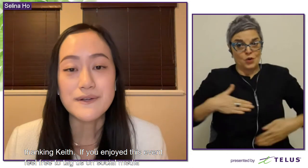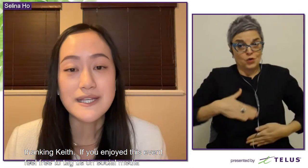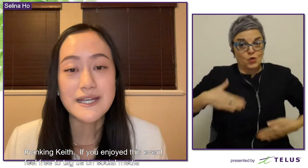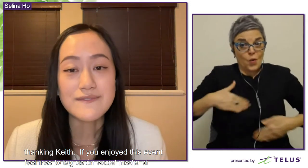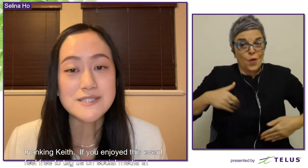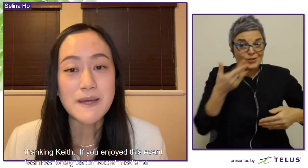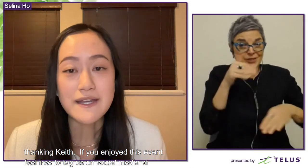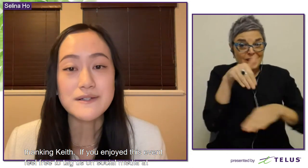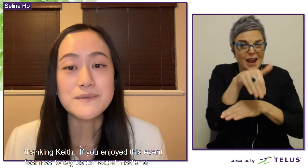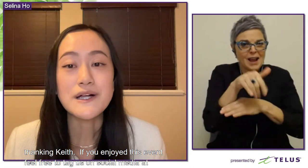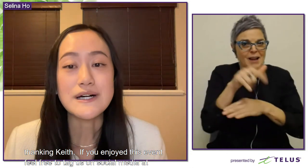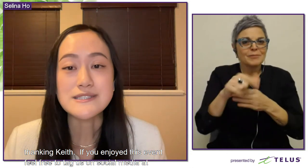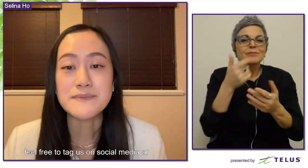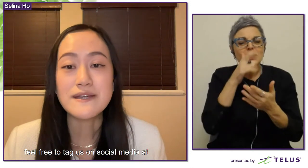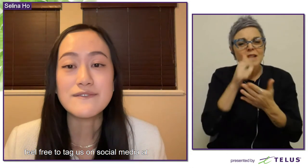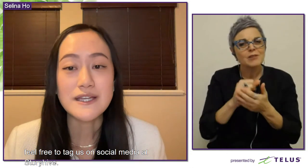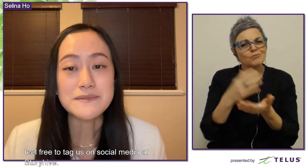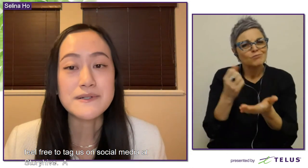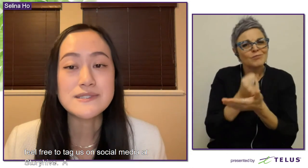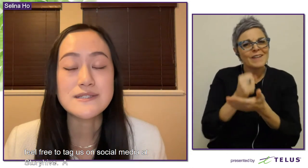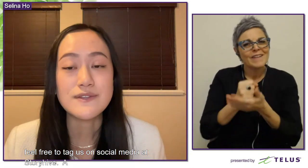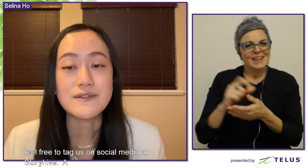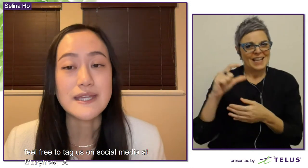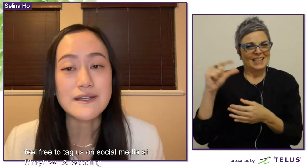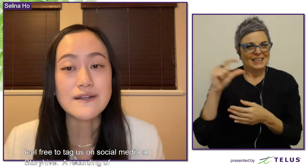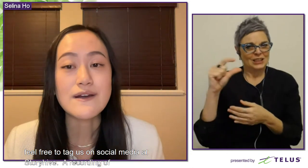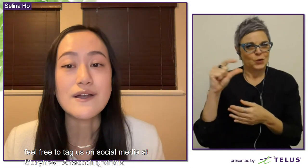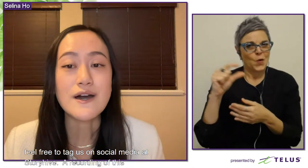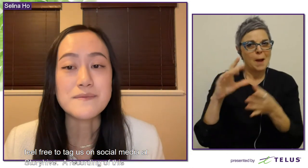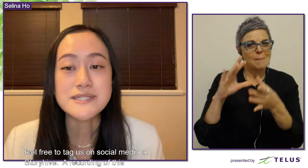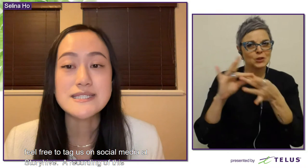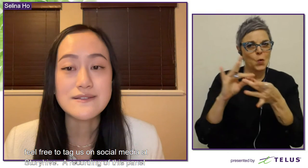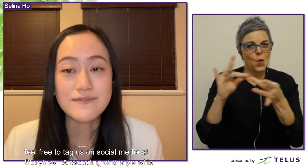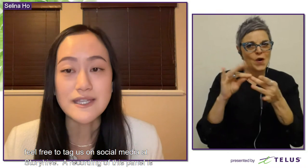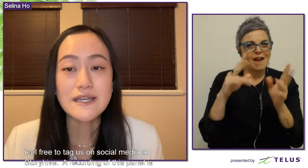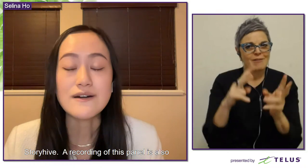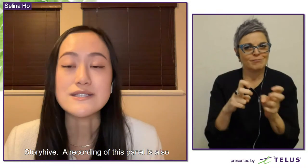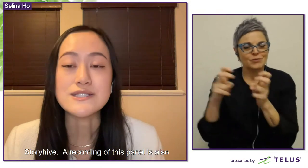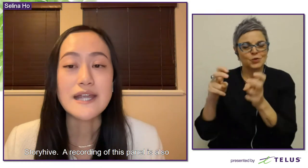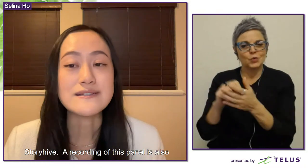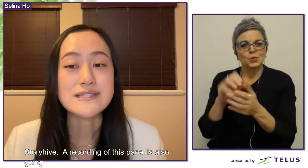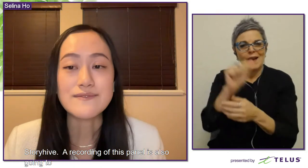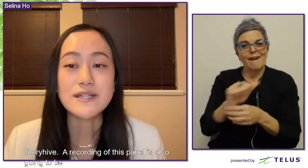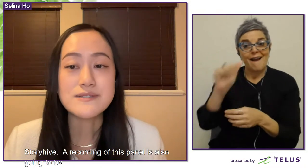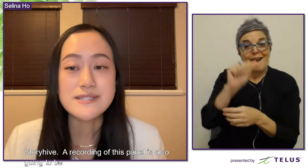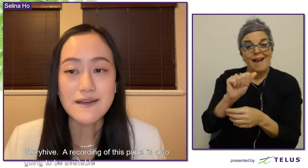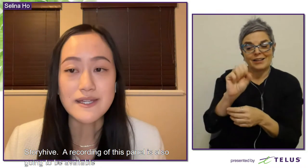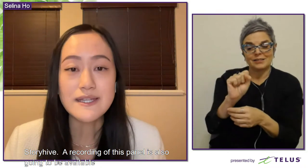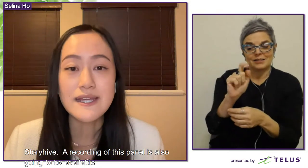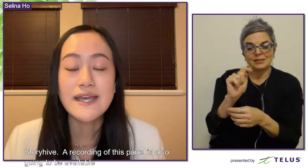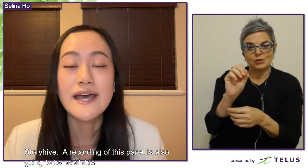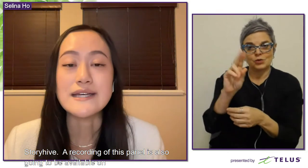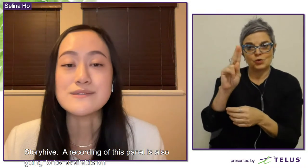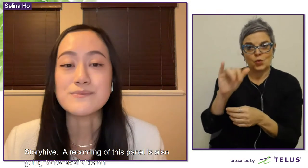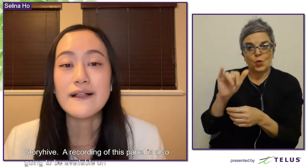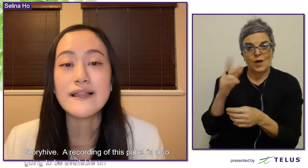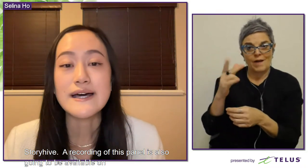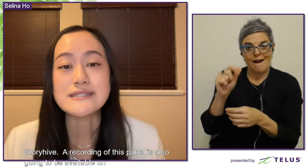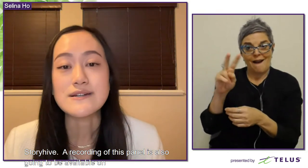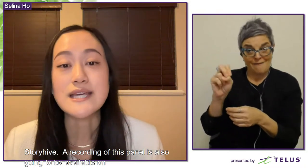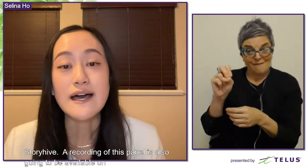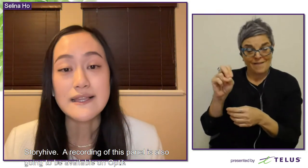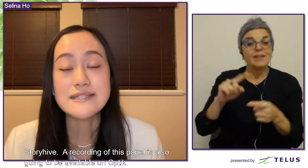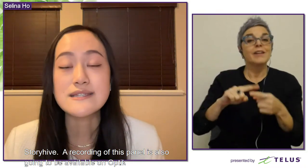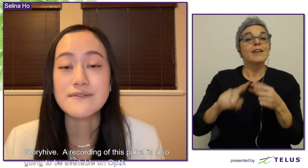A recording of this panel will also be available to view later on Optic TV on channel 707, as